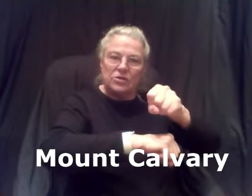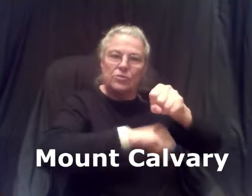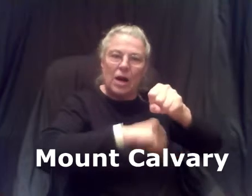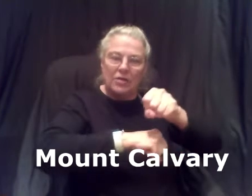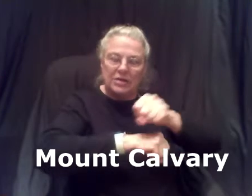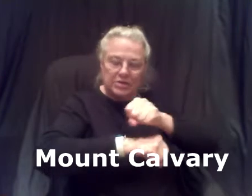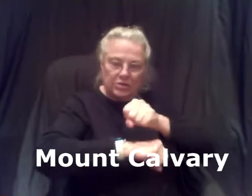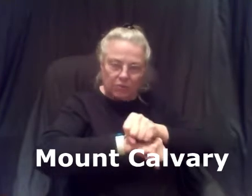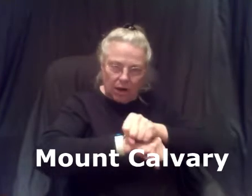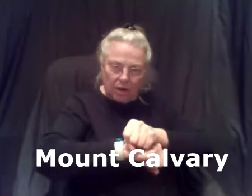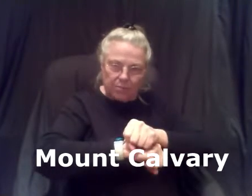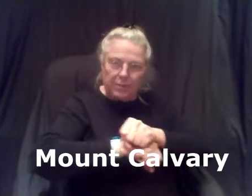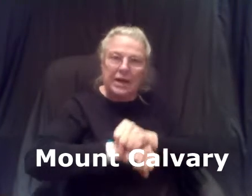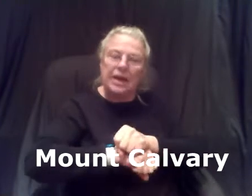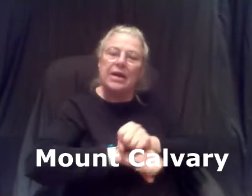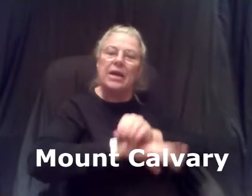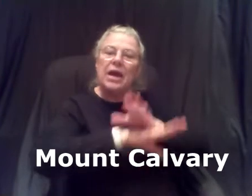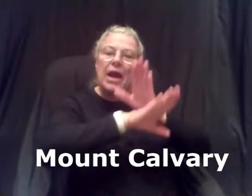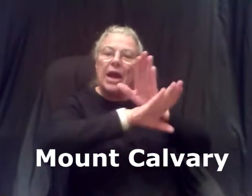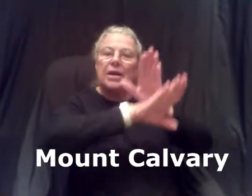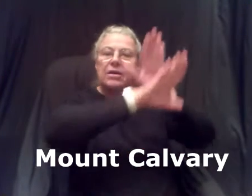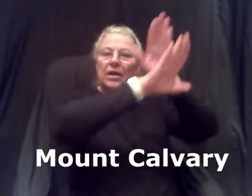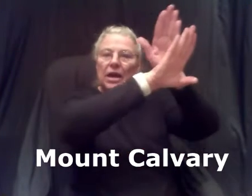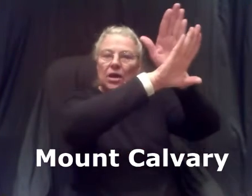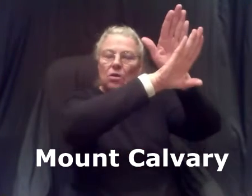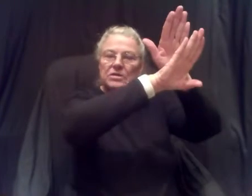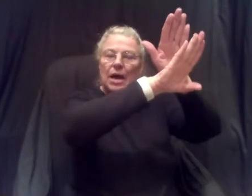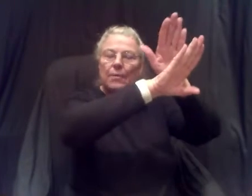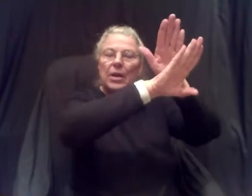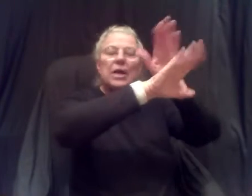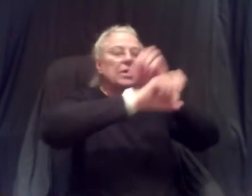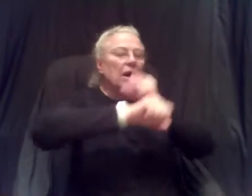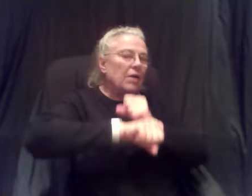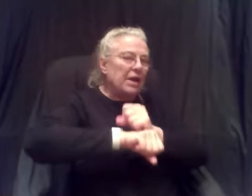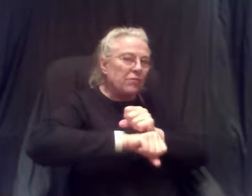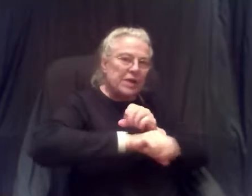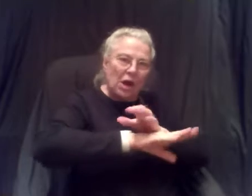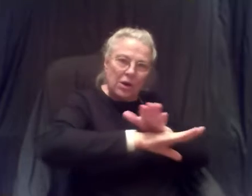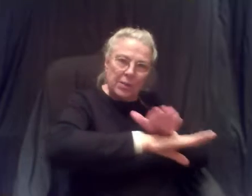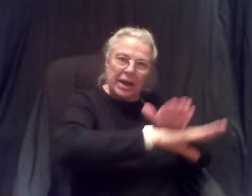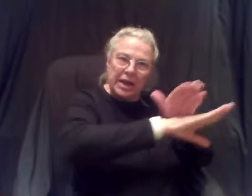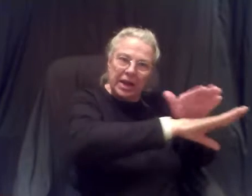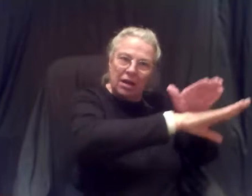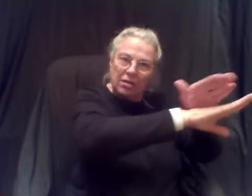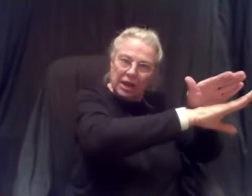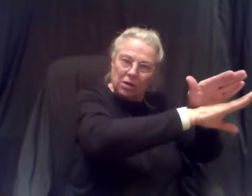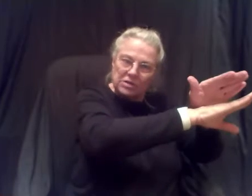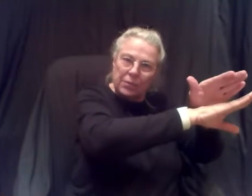rock, beginning, and it goes up. Now, if we talk about a hill, it goes up a